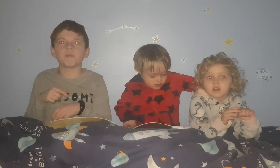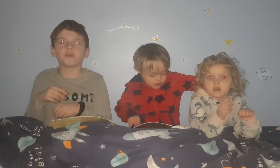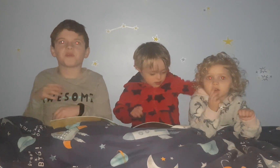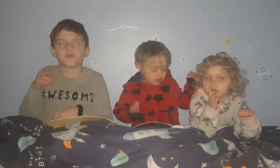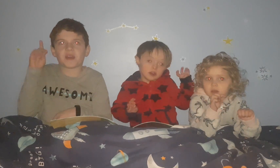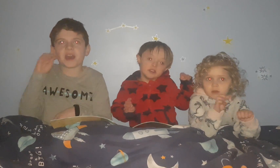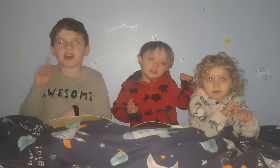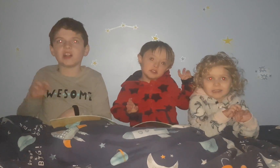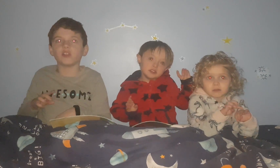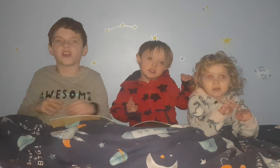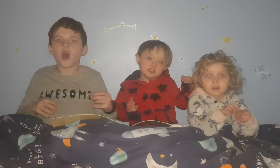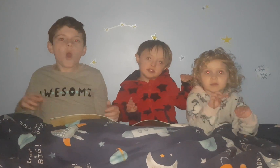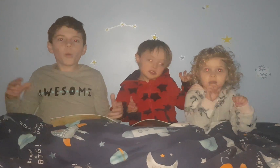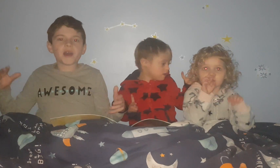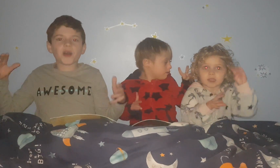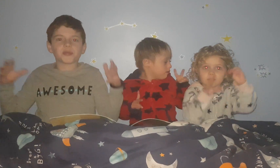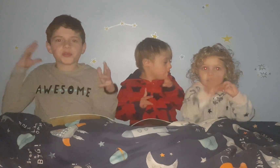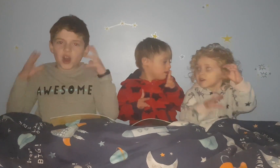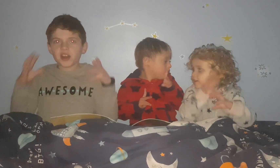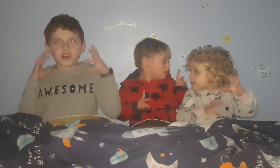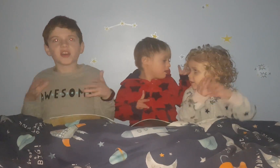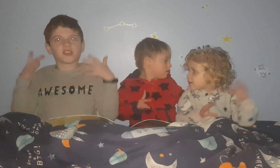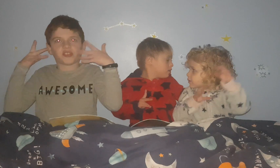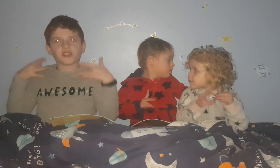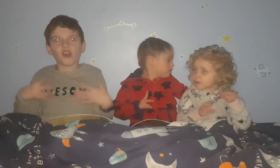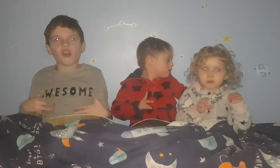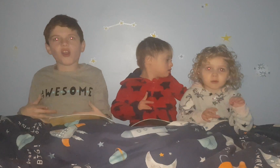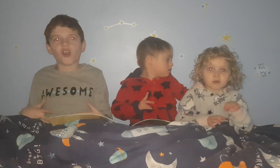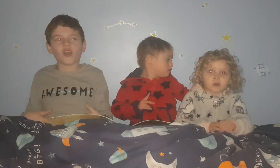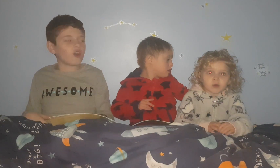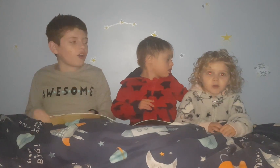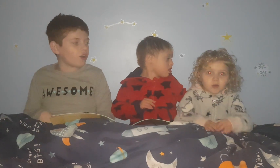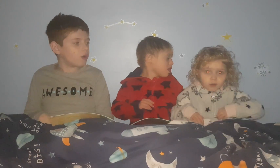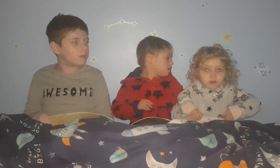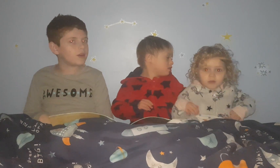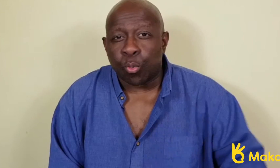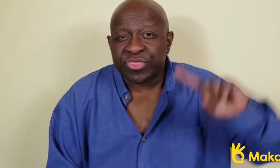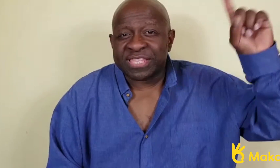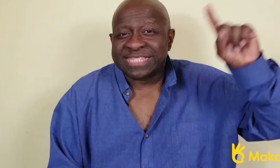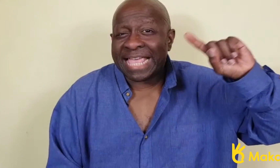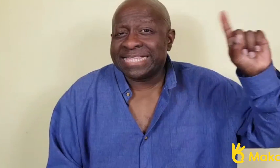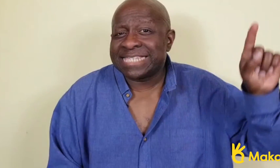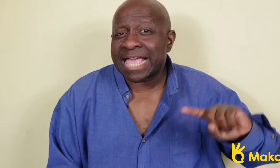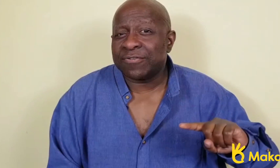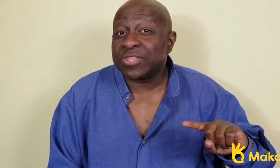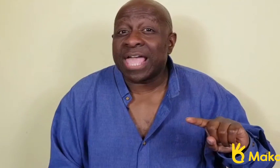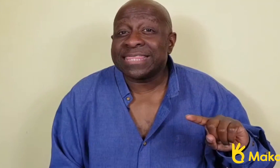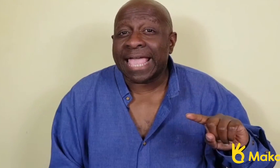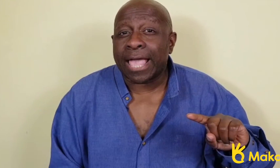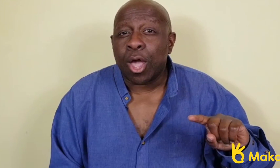sometimes filled with a thunderstorm. With the zigzag of lightning,